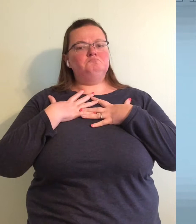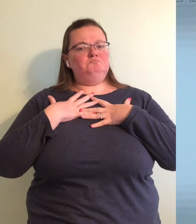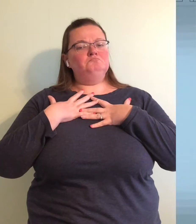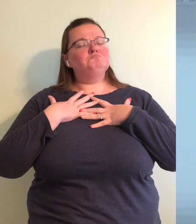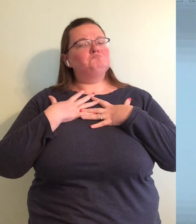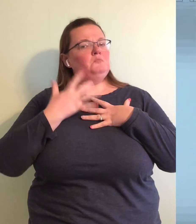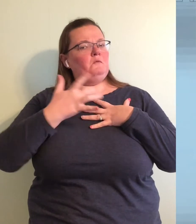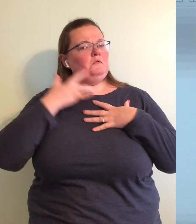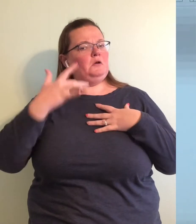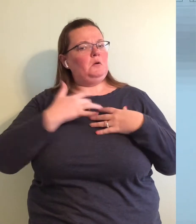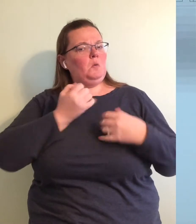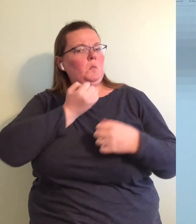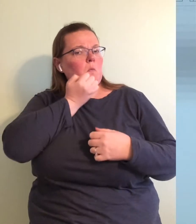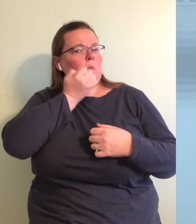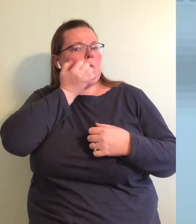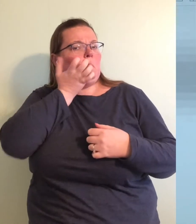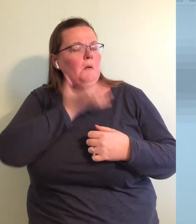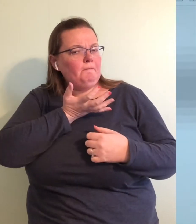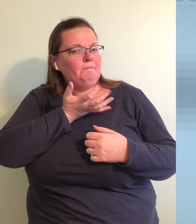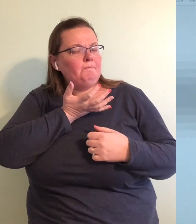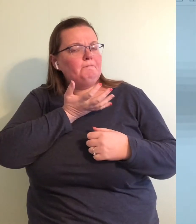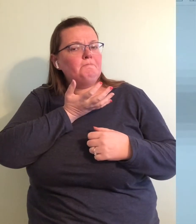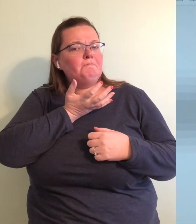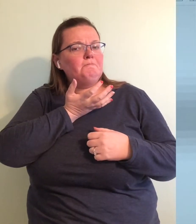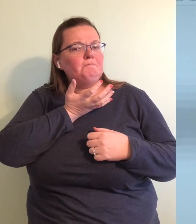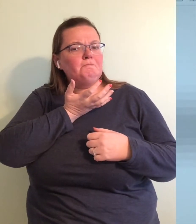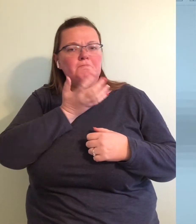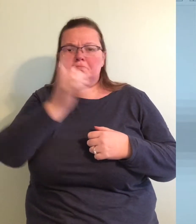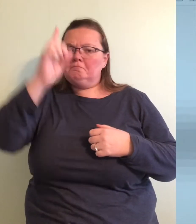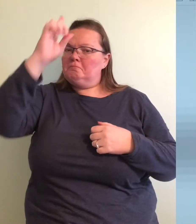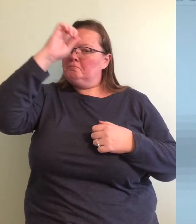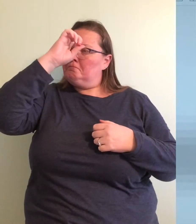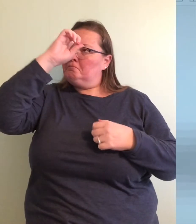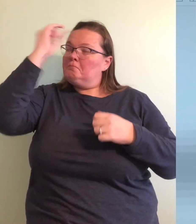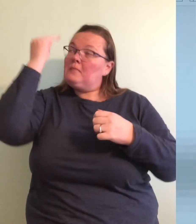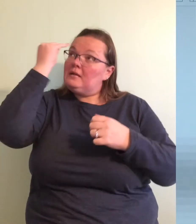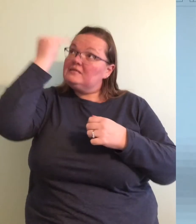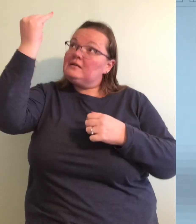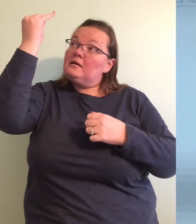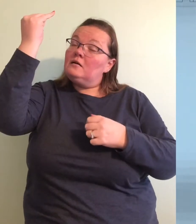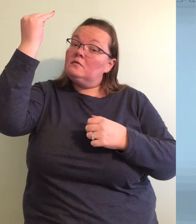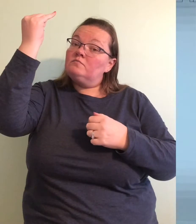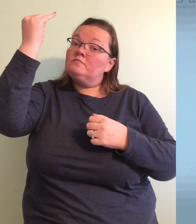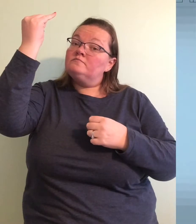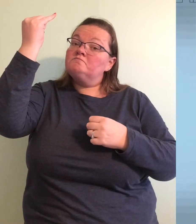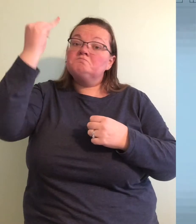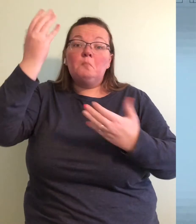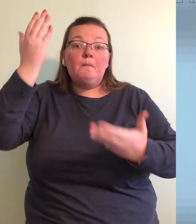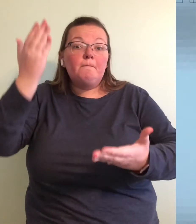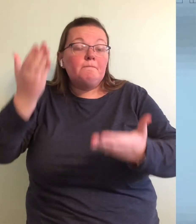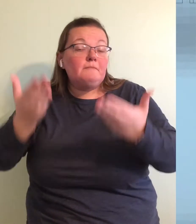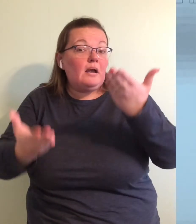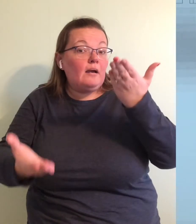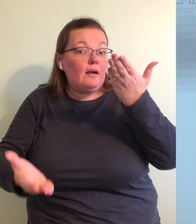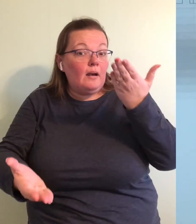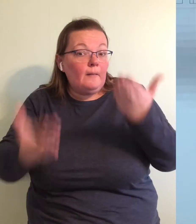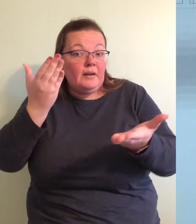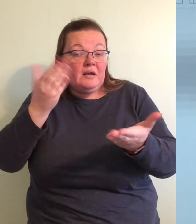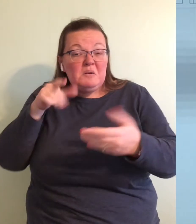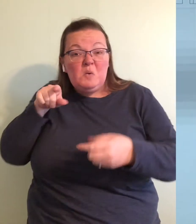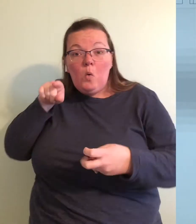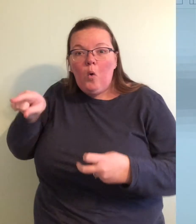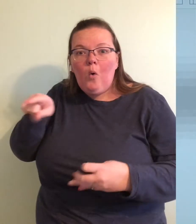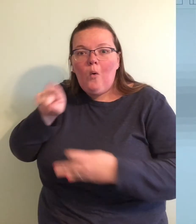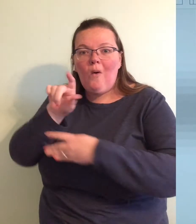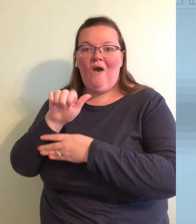toes, and at the same time there came into his head what seemed a perfectly lovely idea. Perhaps, he thought, this